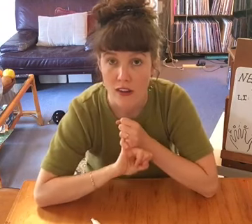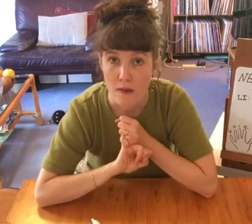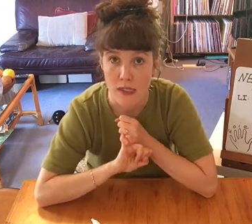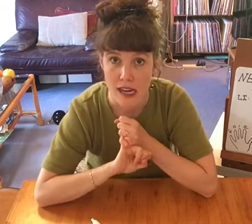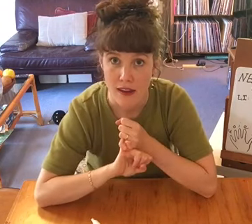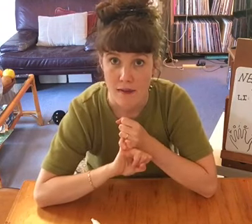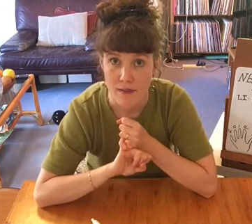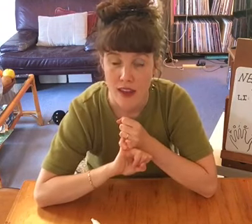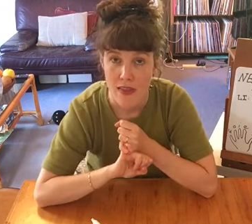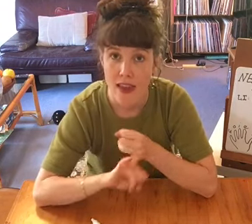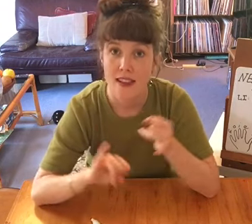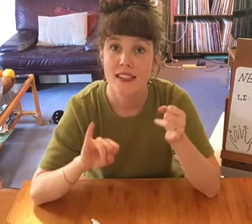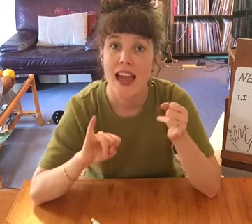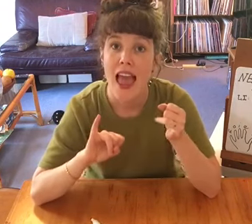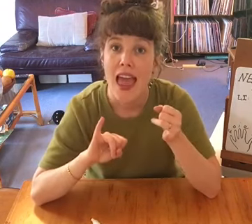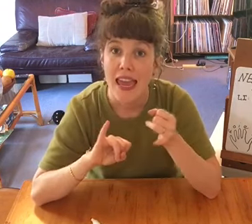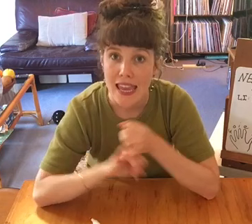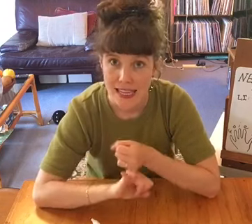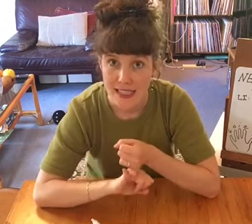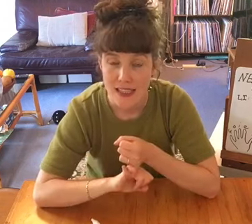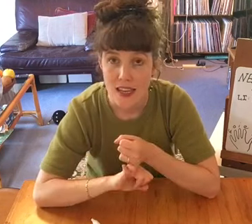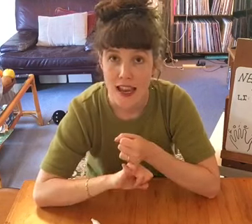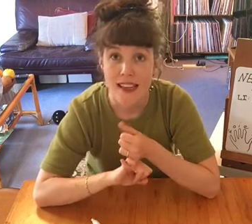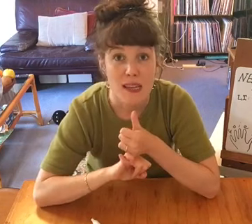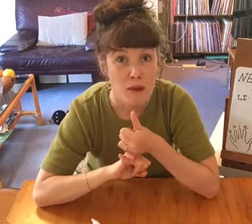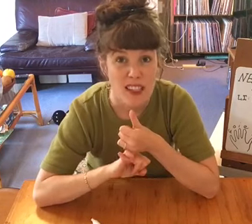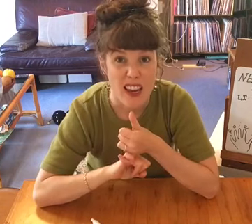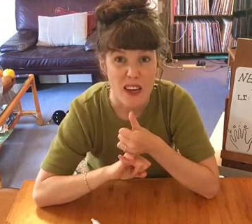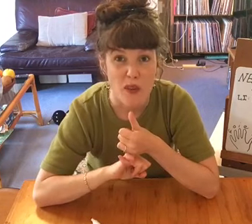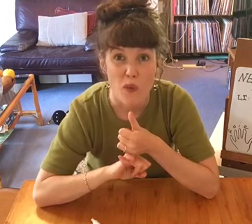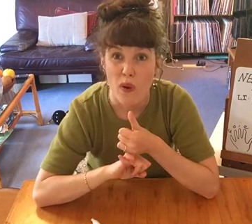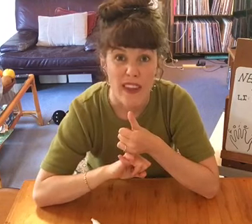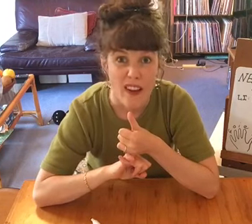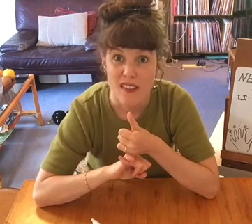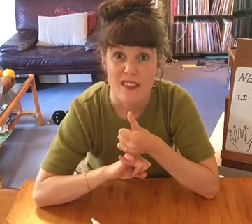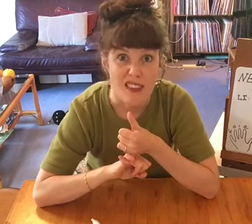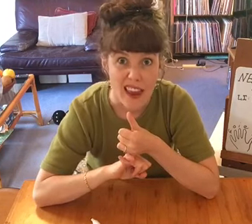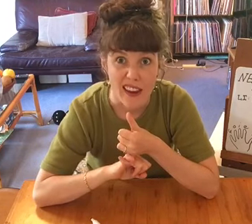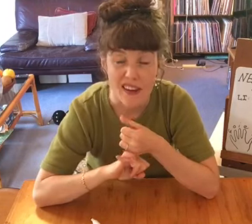together. That's S, except you say it without saying it.